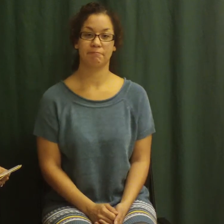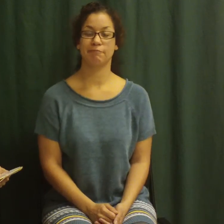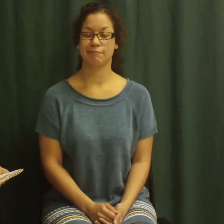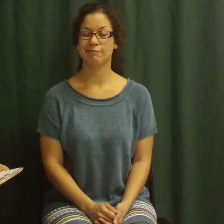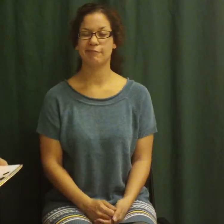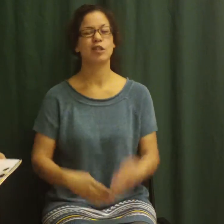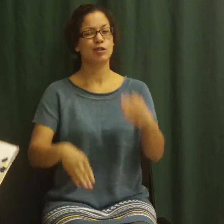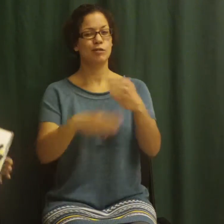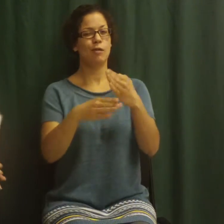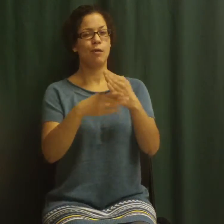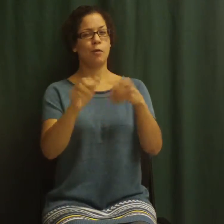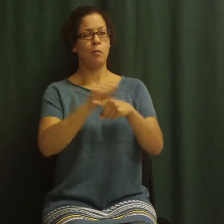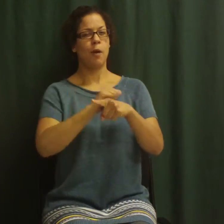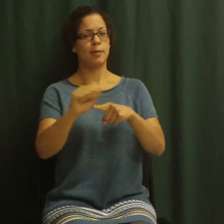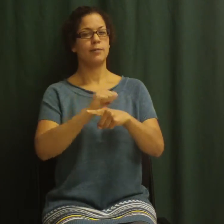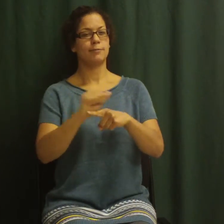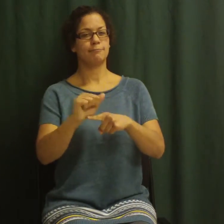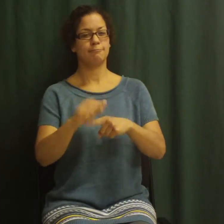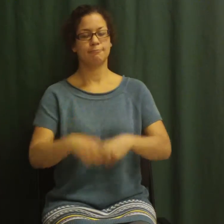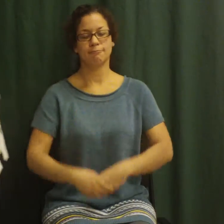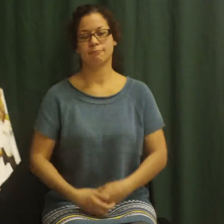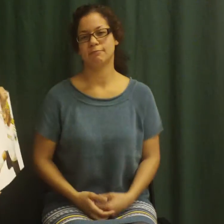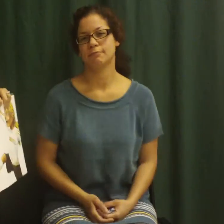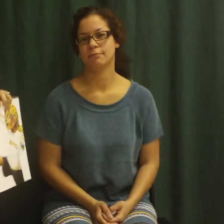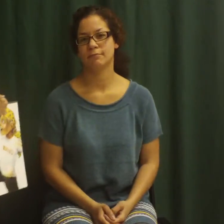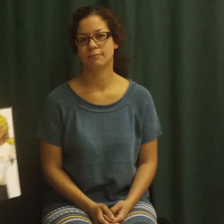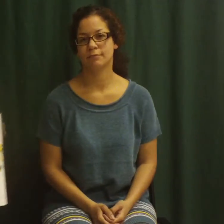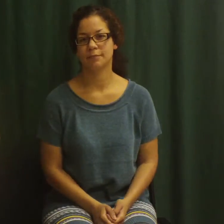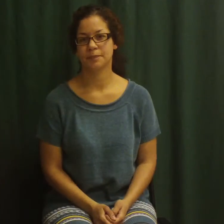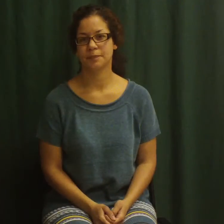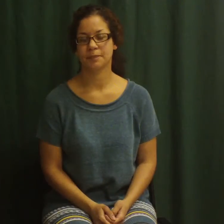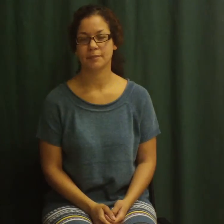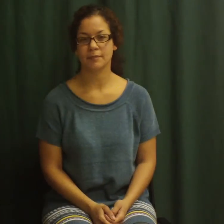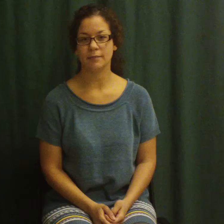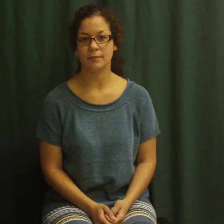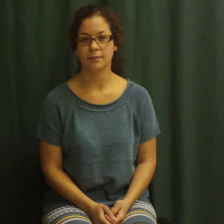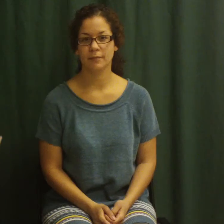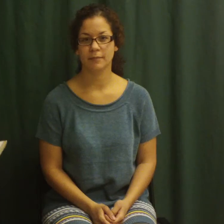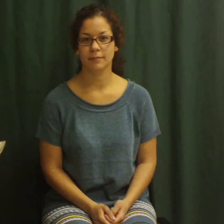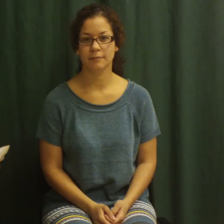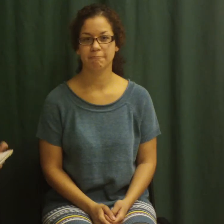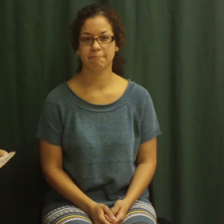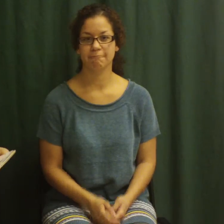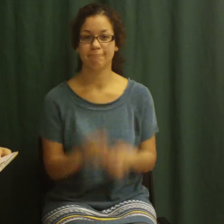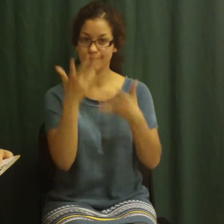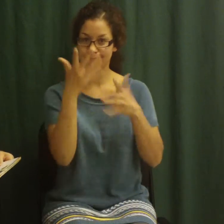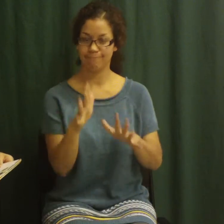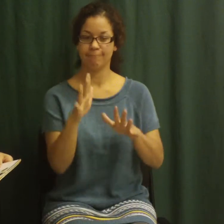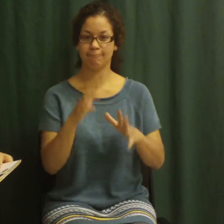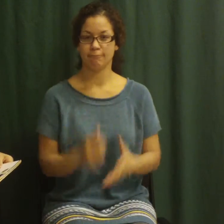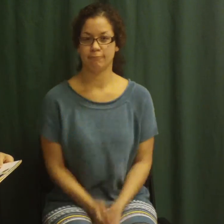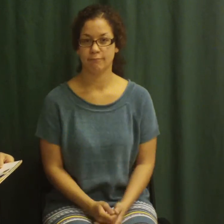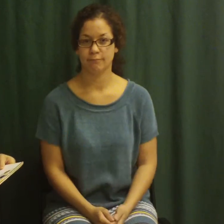I have soccer practice. The end.